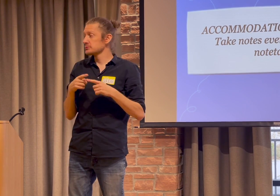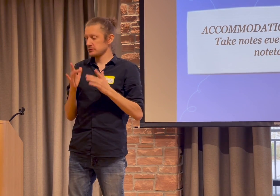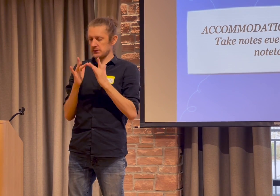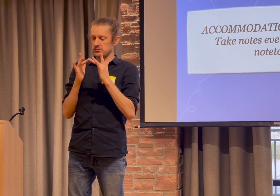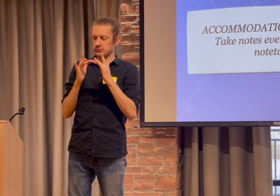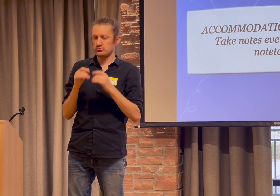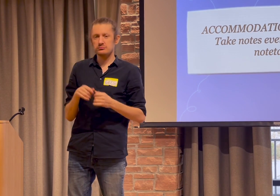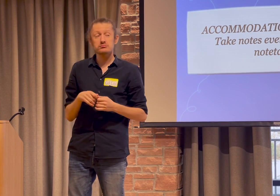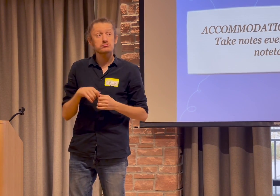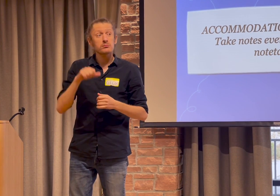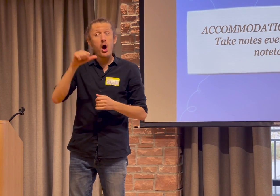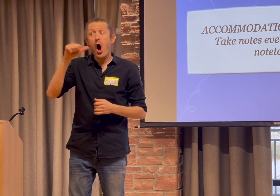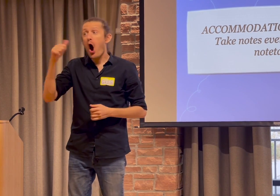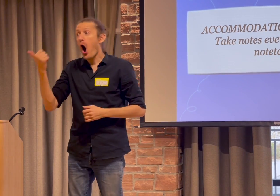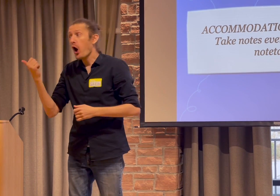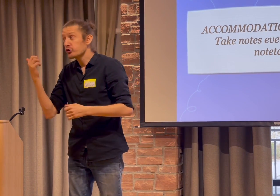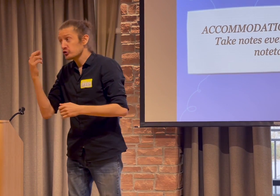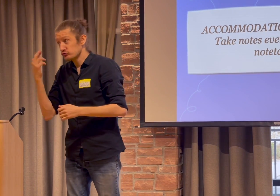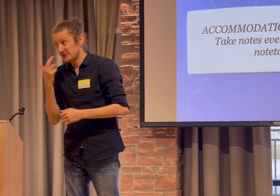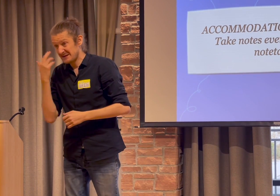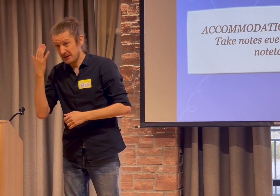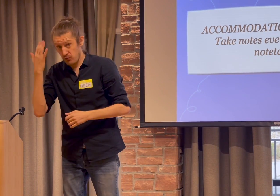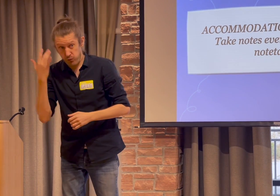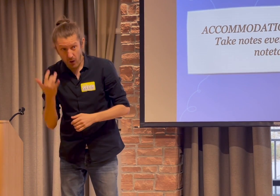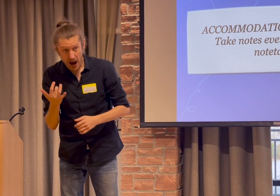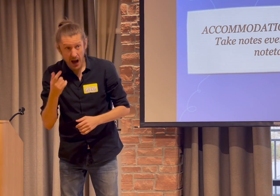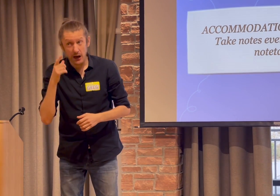started reading somebody else's notes. I didn't learn as much. So,